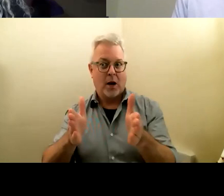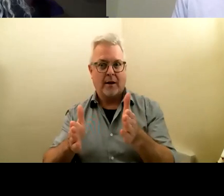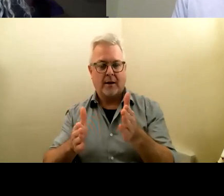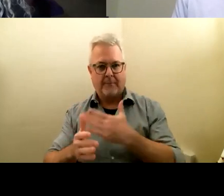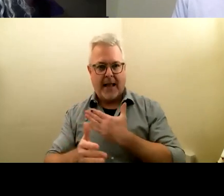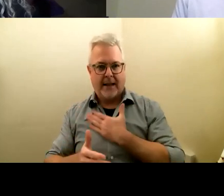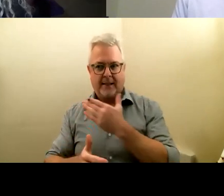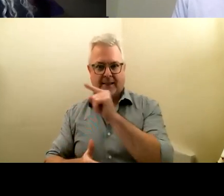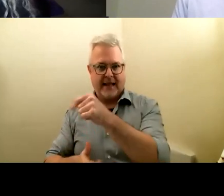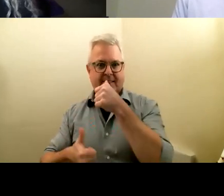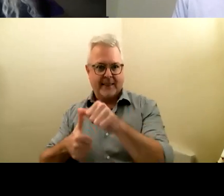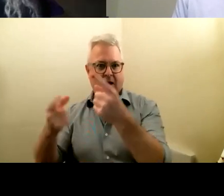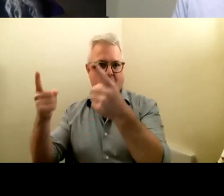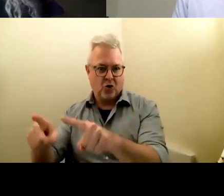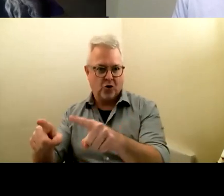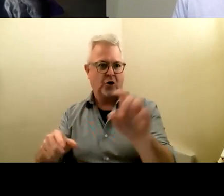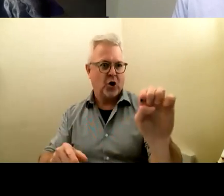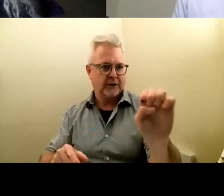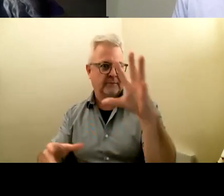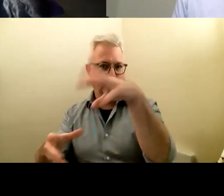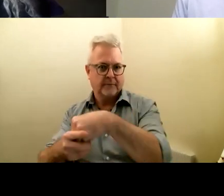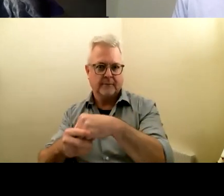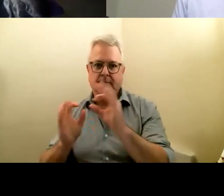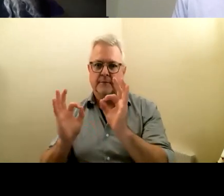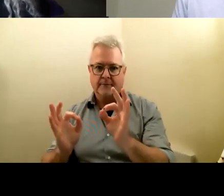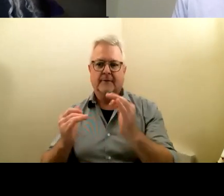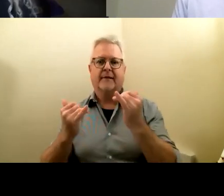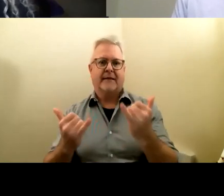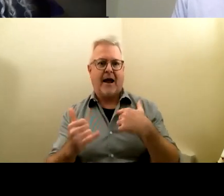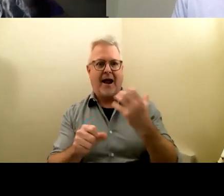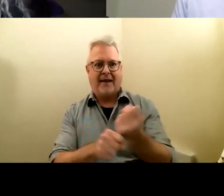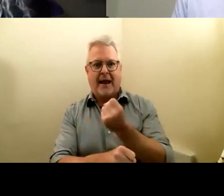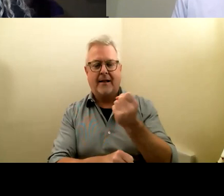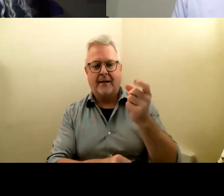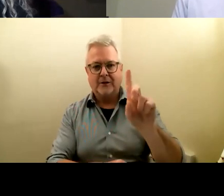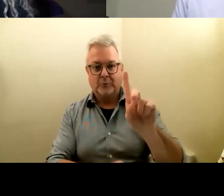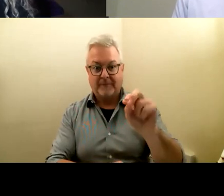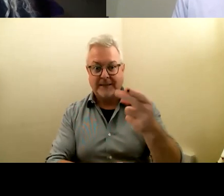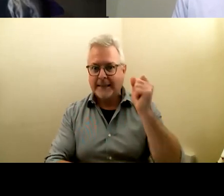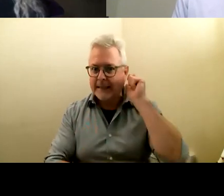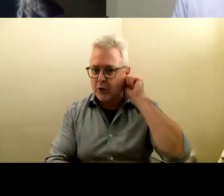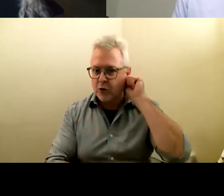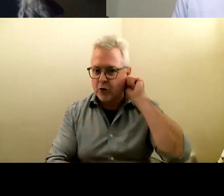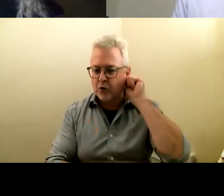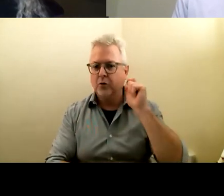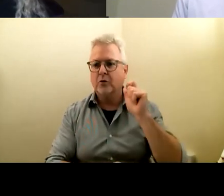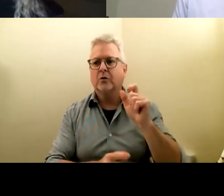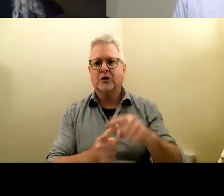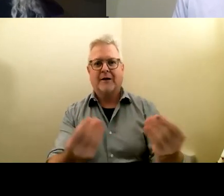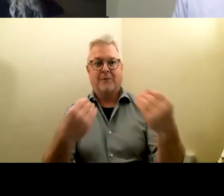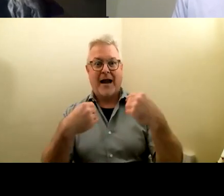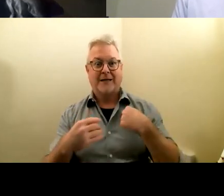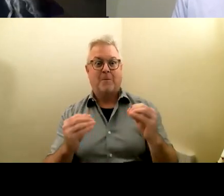letter so that was addressed today during the meeting. And Ernest was involved. There were other people involved from the